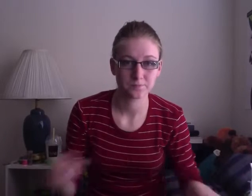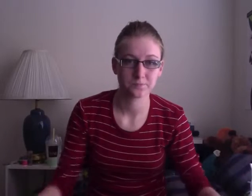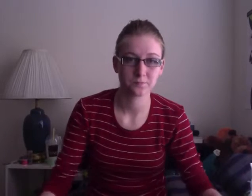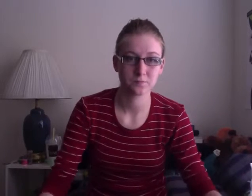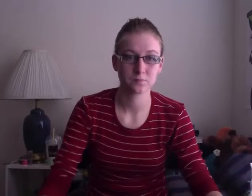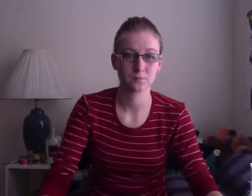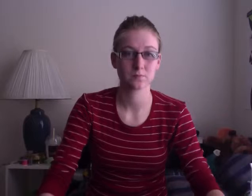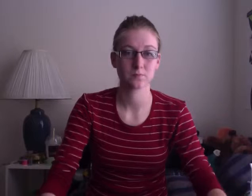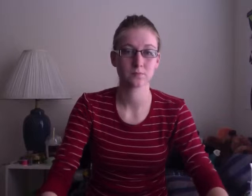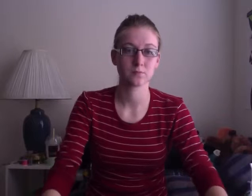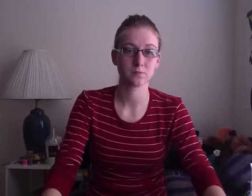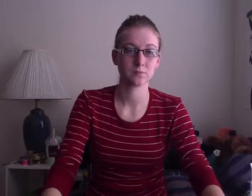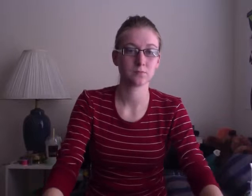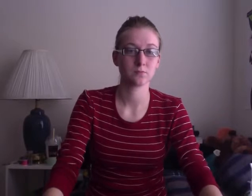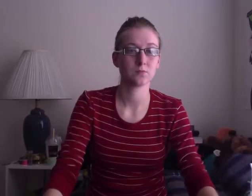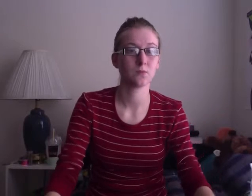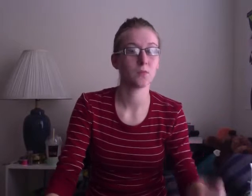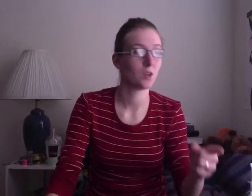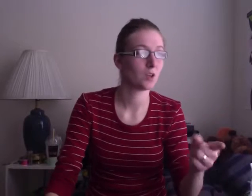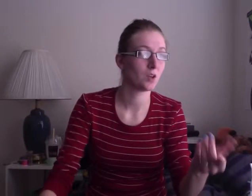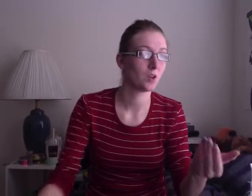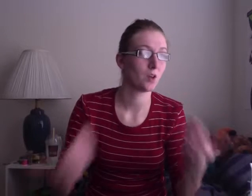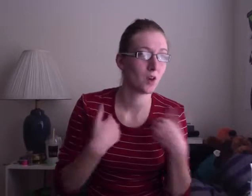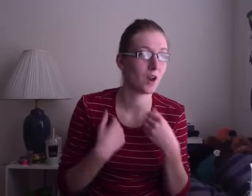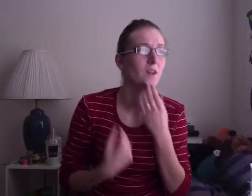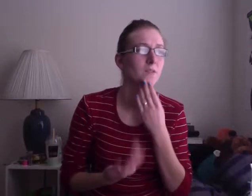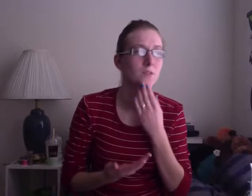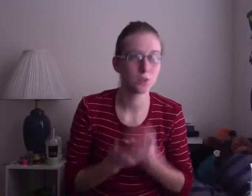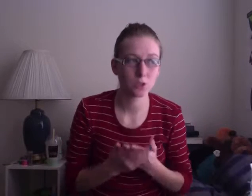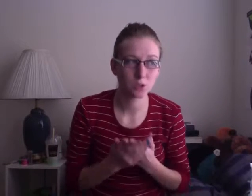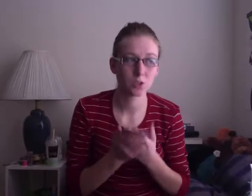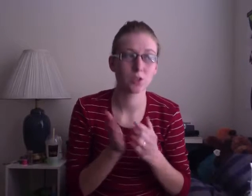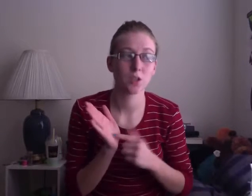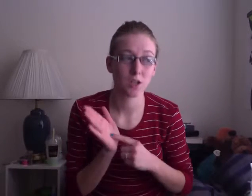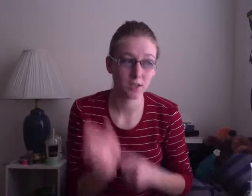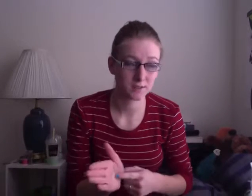Anybody think they can give a good example of condensation?